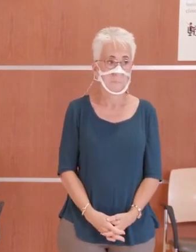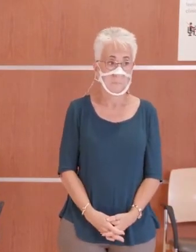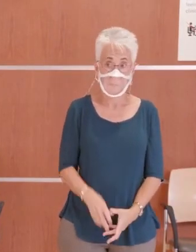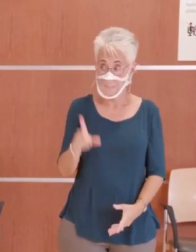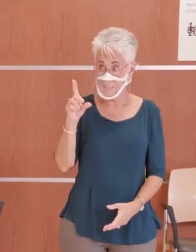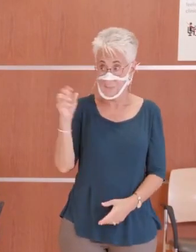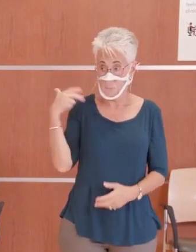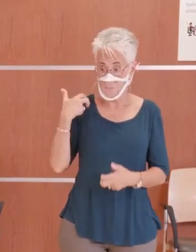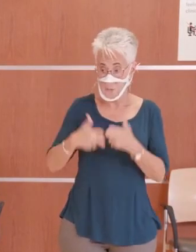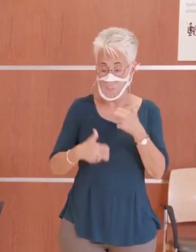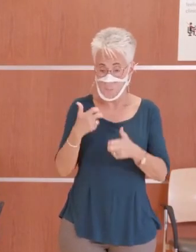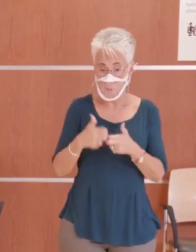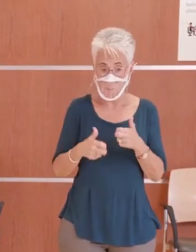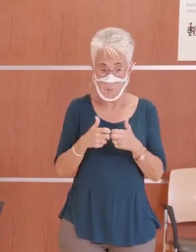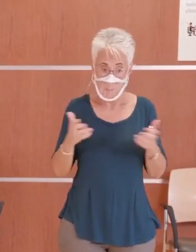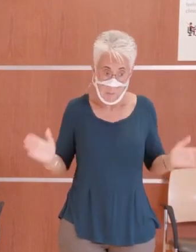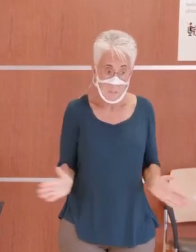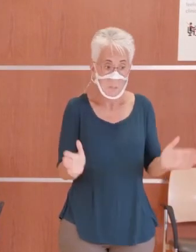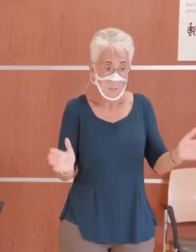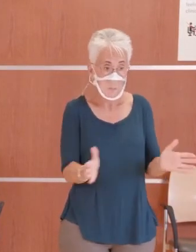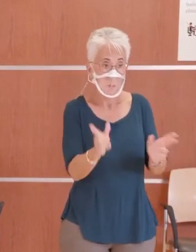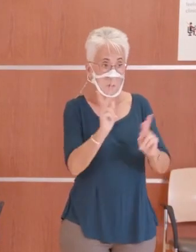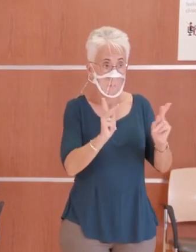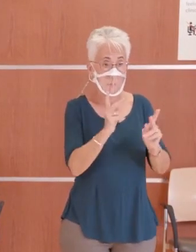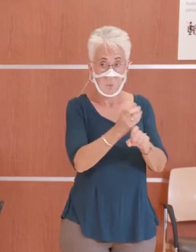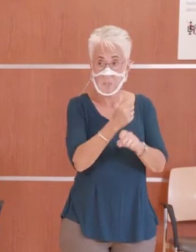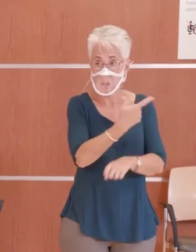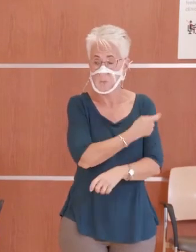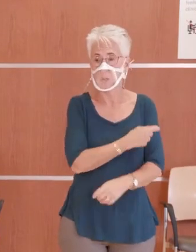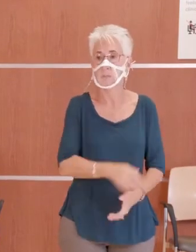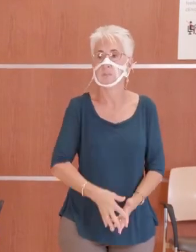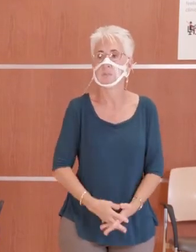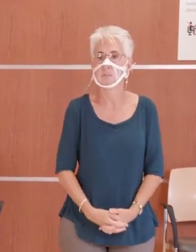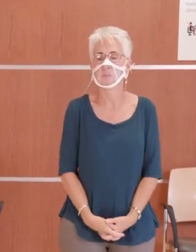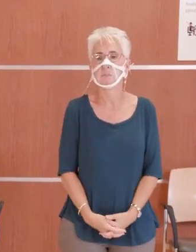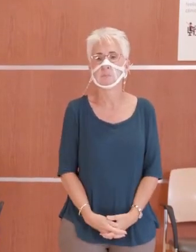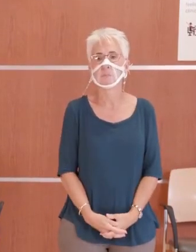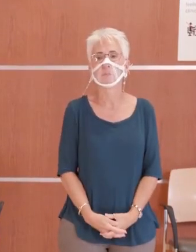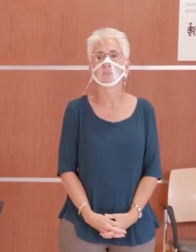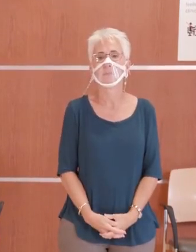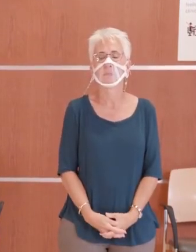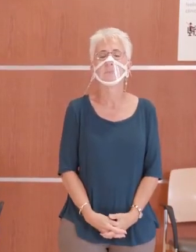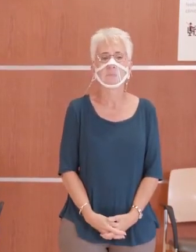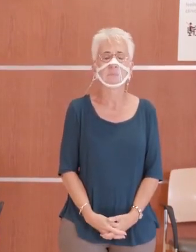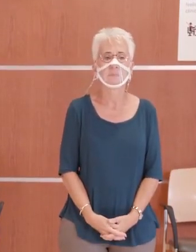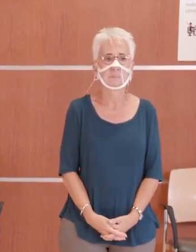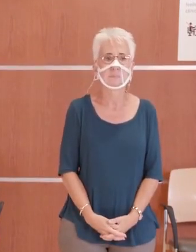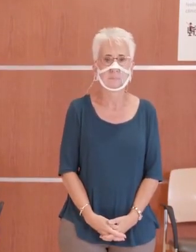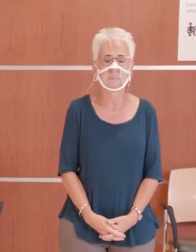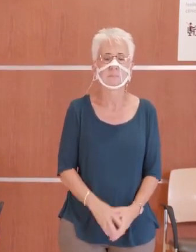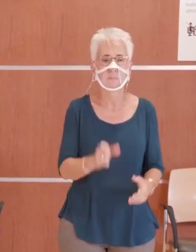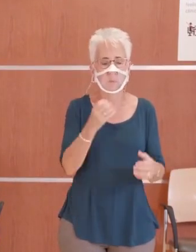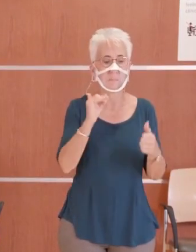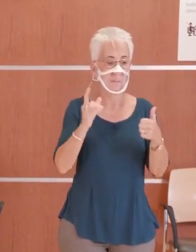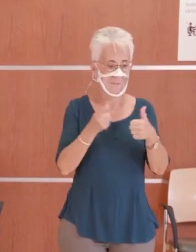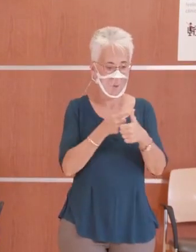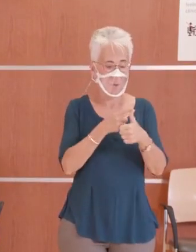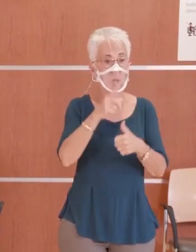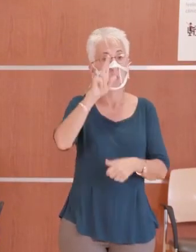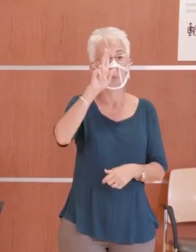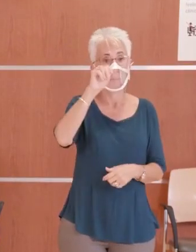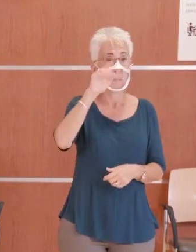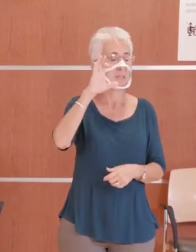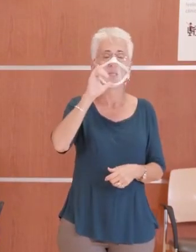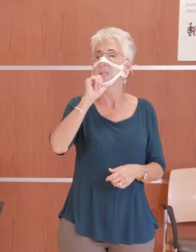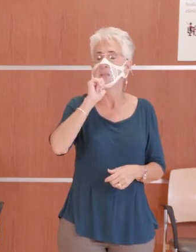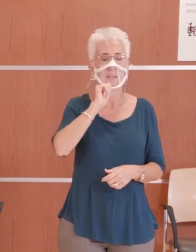trouble getting the vaccination rates that you would like among your staff? So you asked a couple of questions there. First and foremost, UPMC